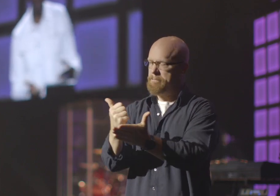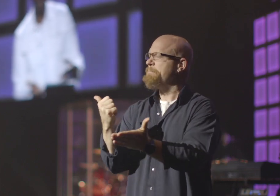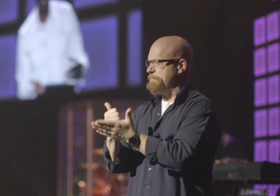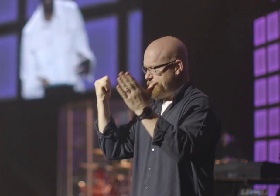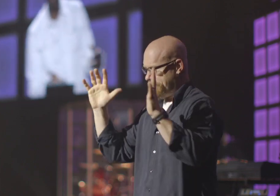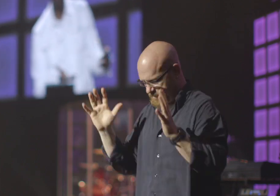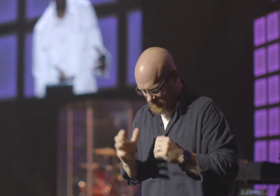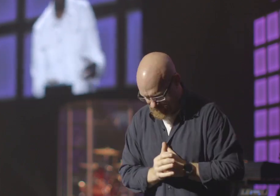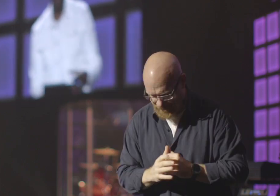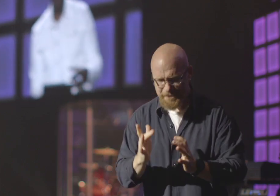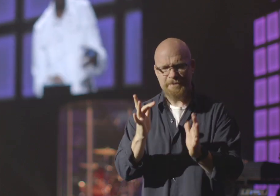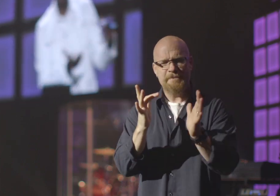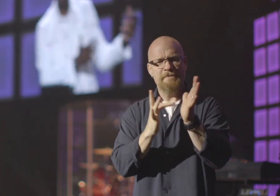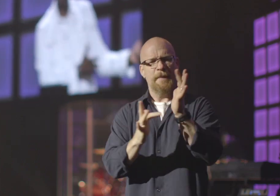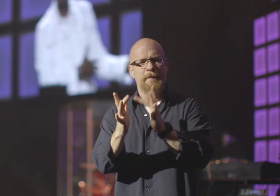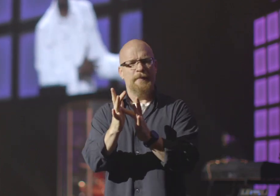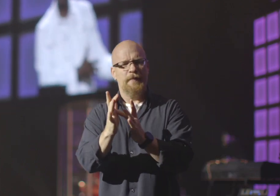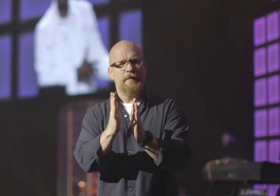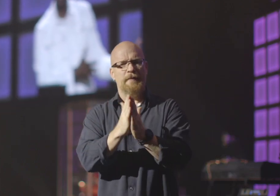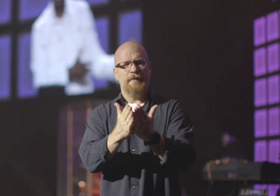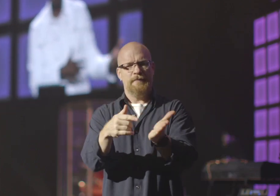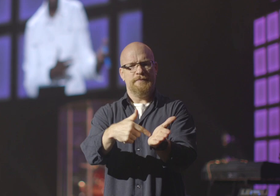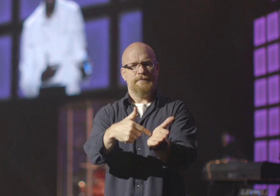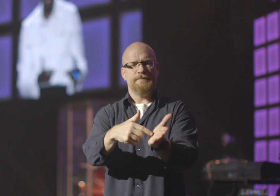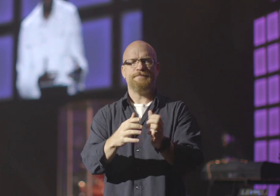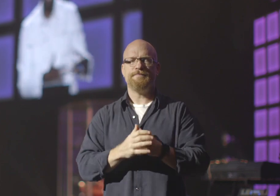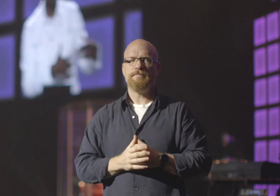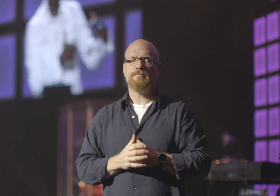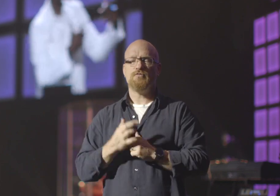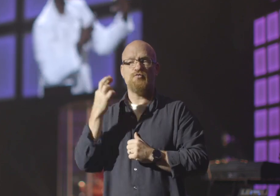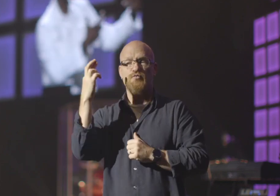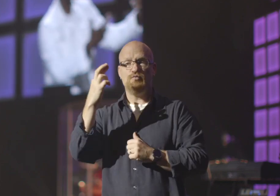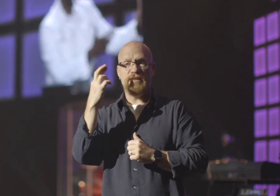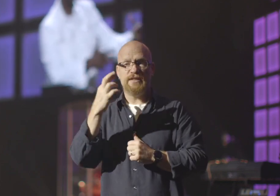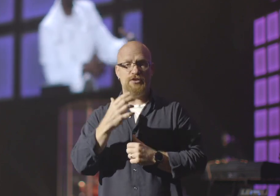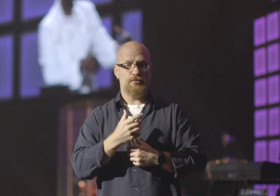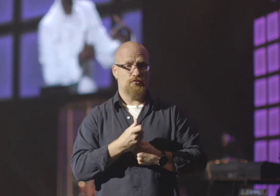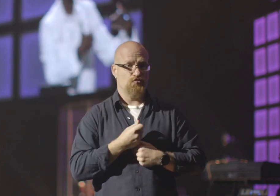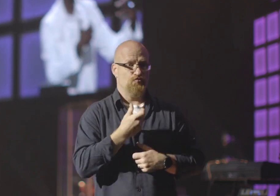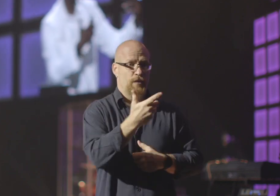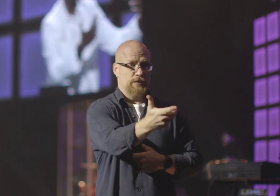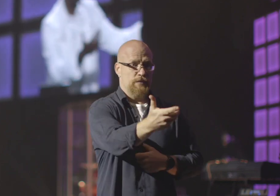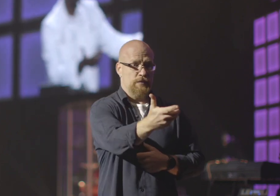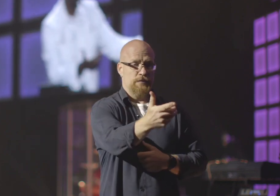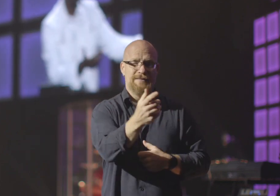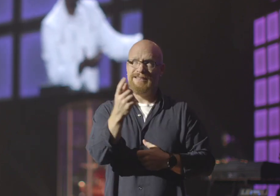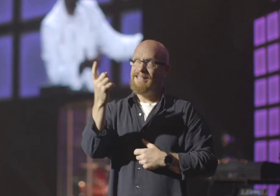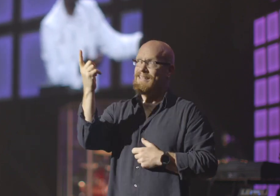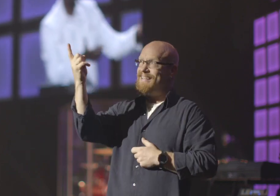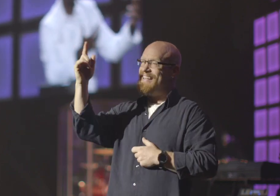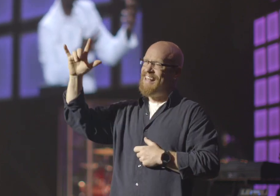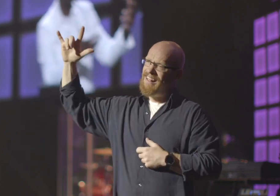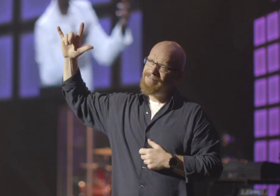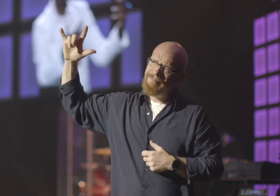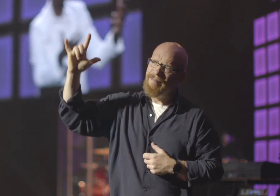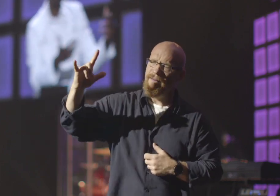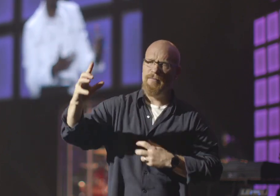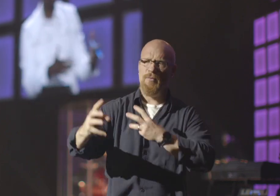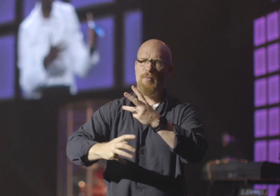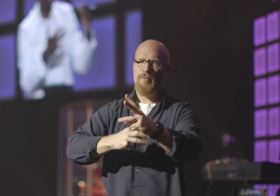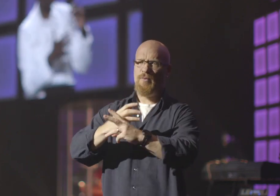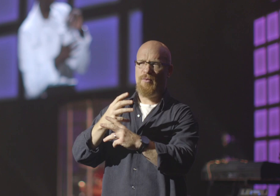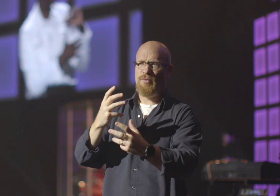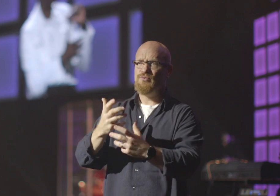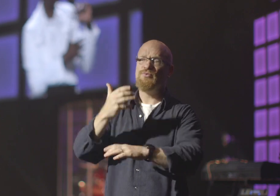the Bible says that. So the reason that you should share is because God so loved the world that he gave his only son. And then, of course, verse 17